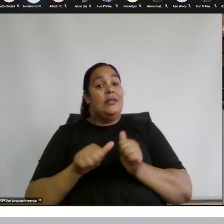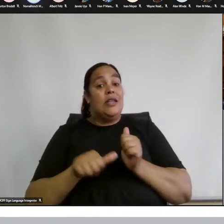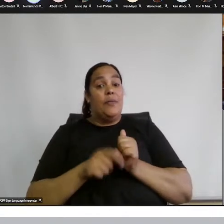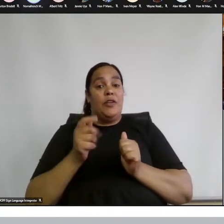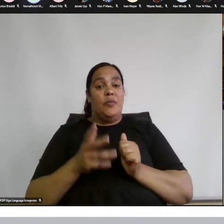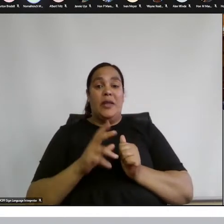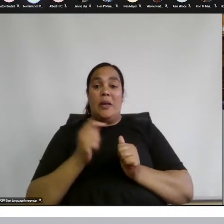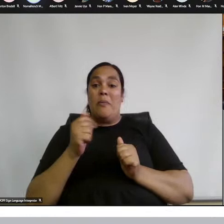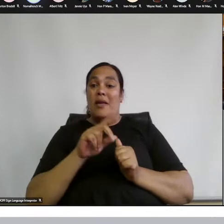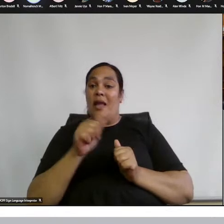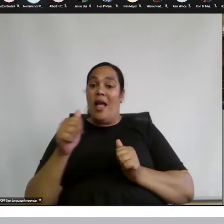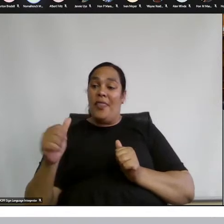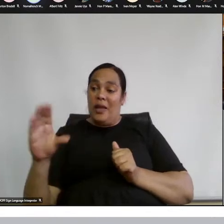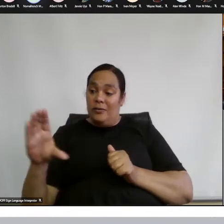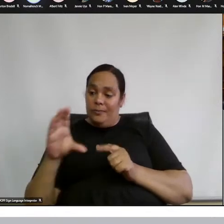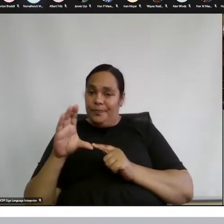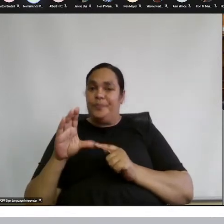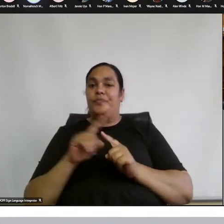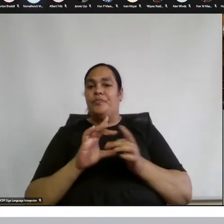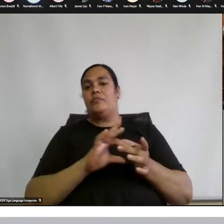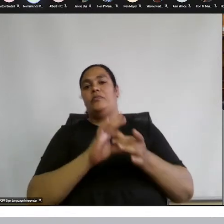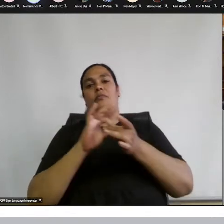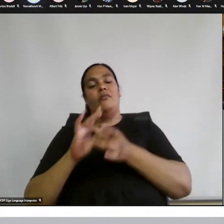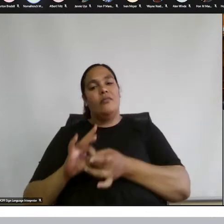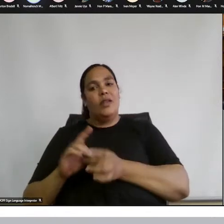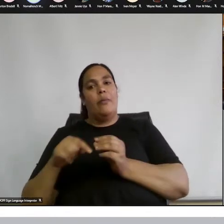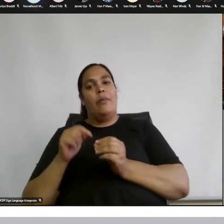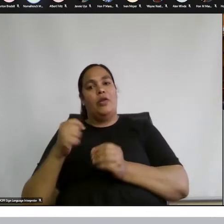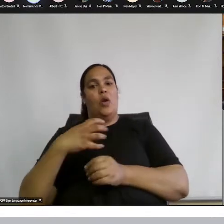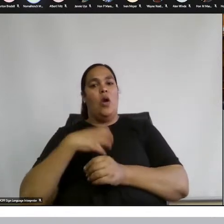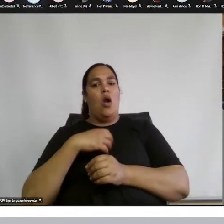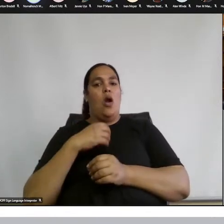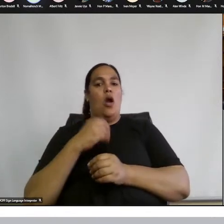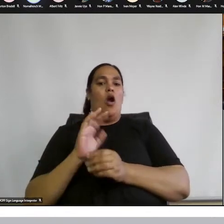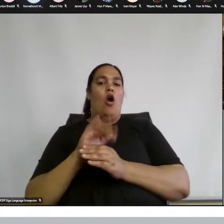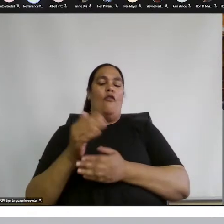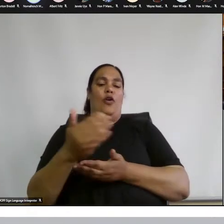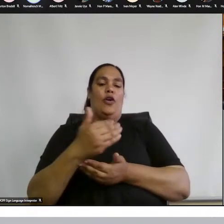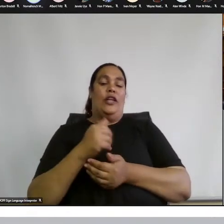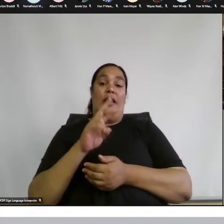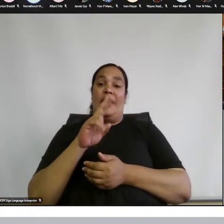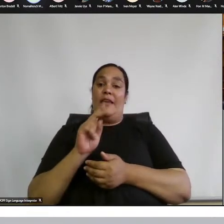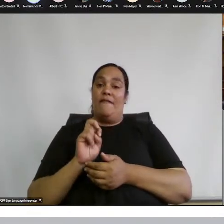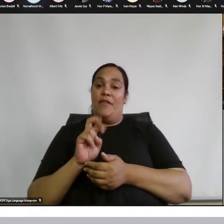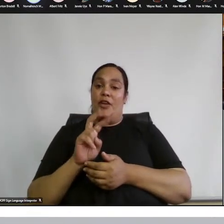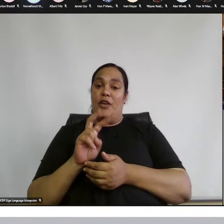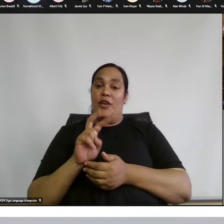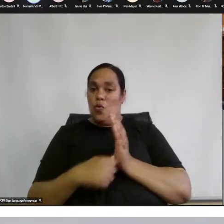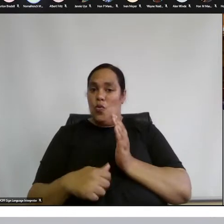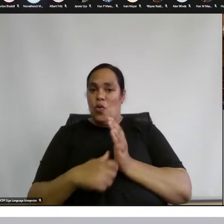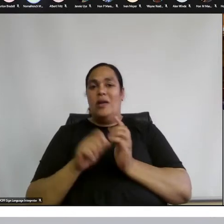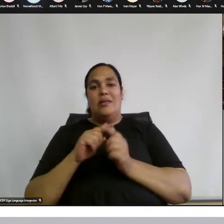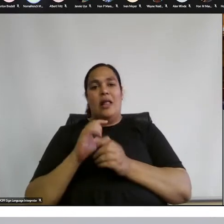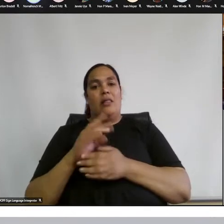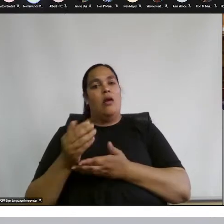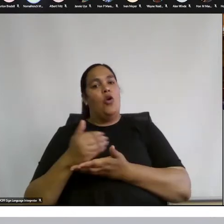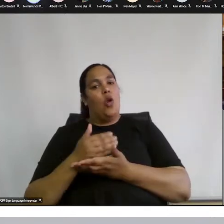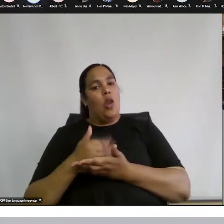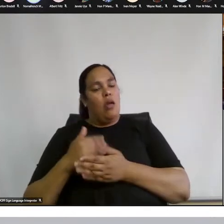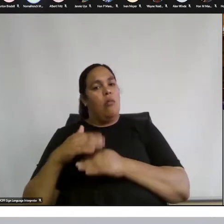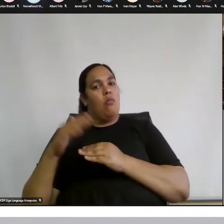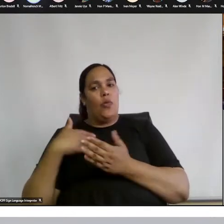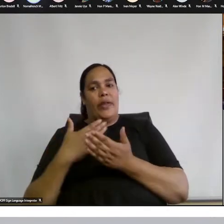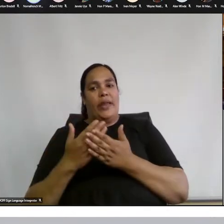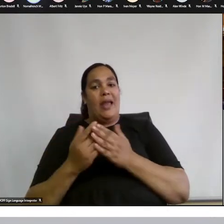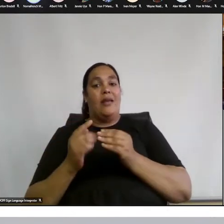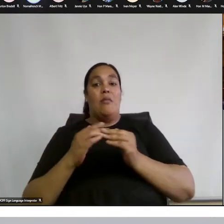other monies is also related to our over collection of the revenue. We're still collecting as much as we can, as